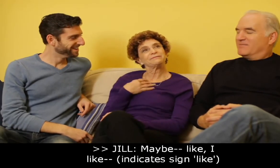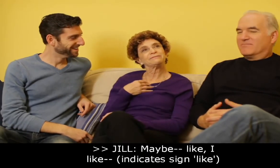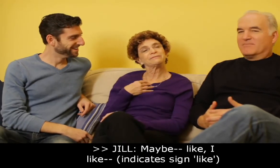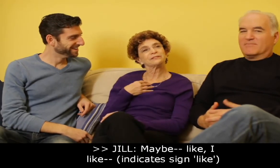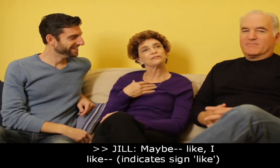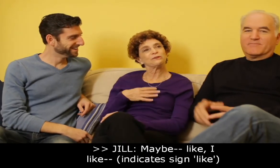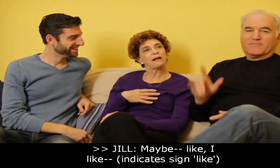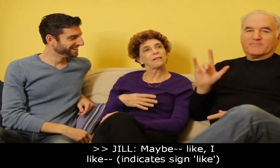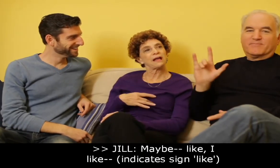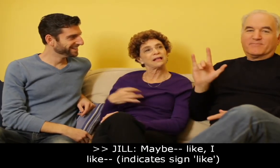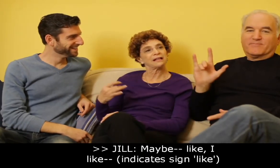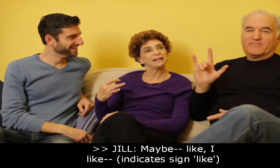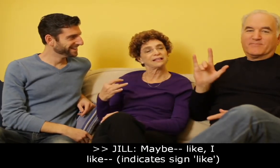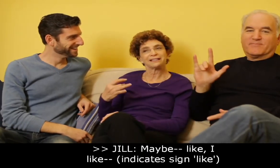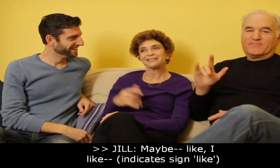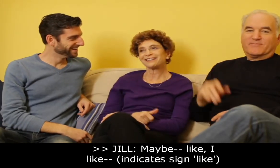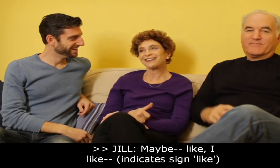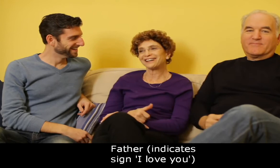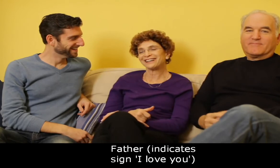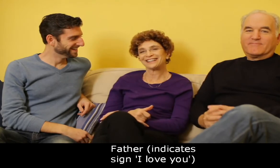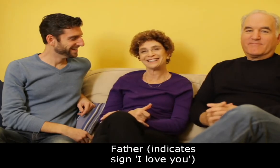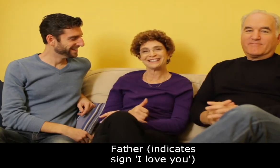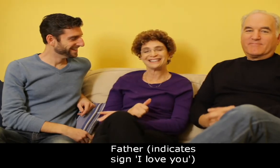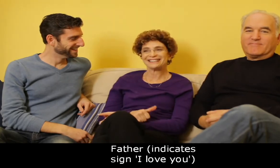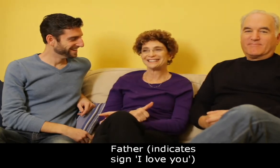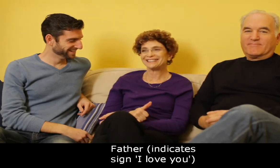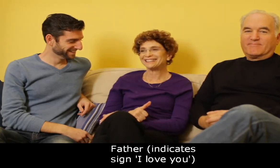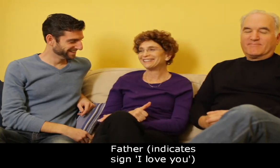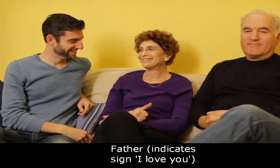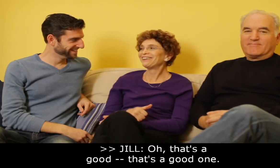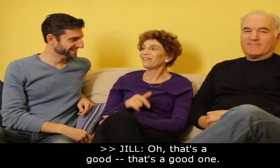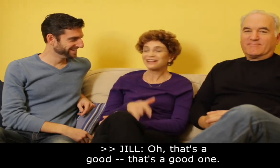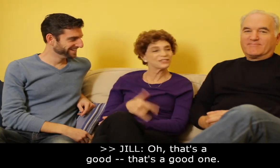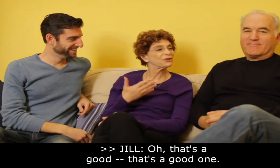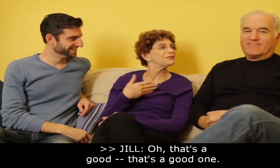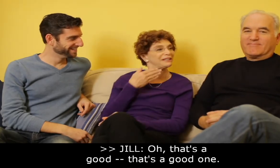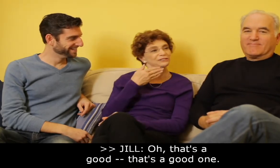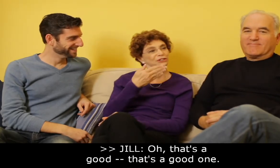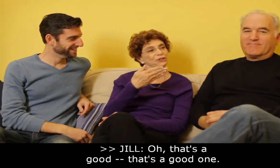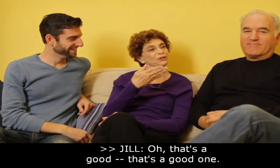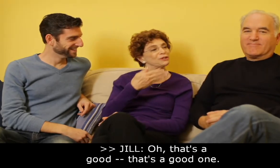What do I like? Yeah, that's a good